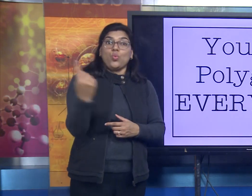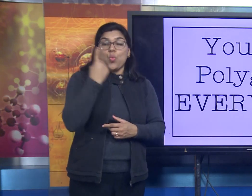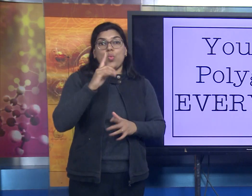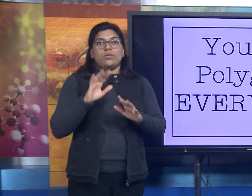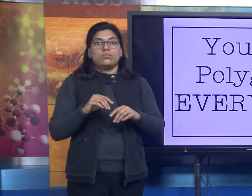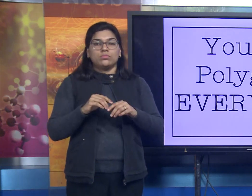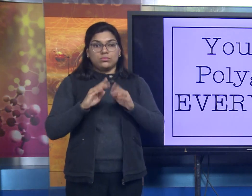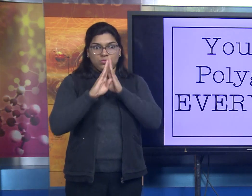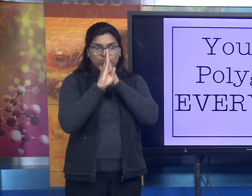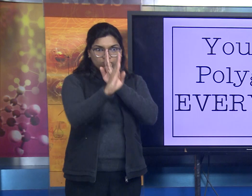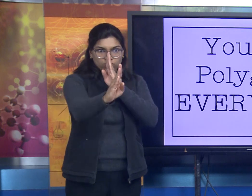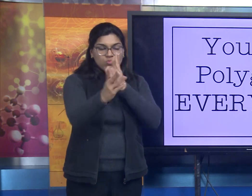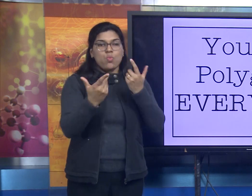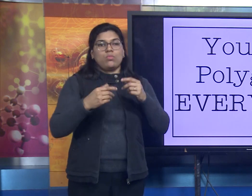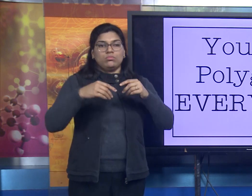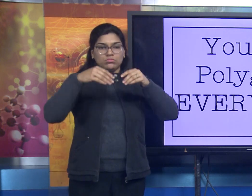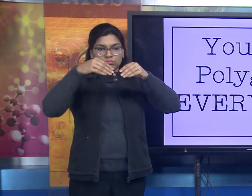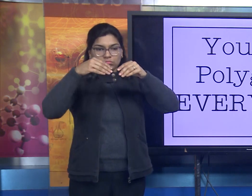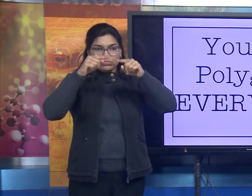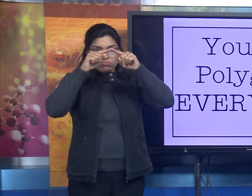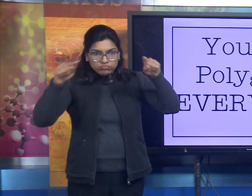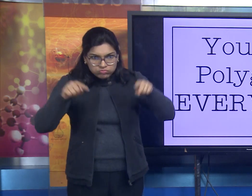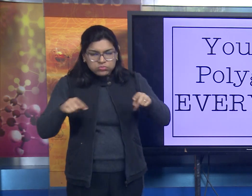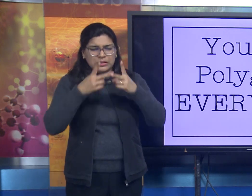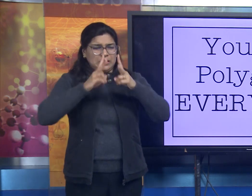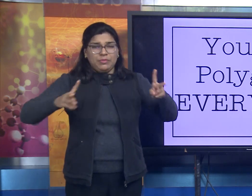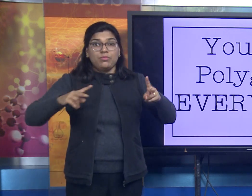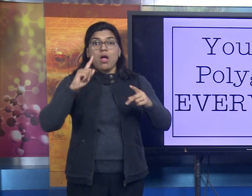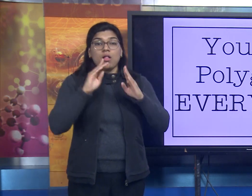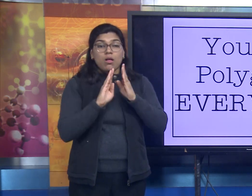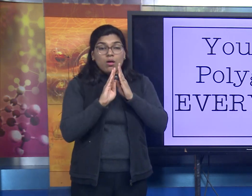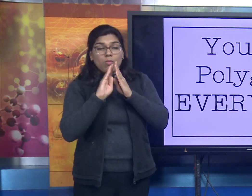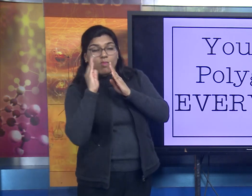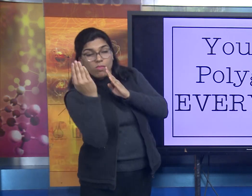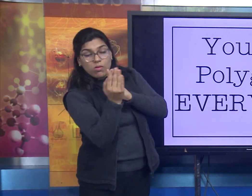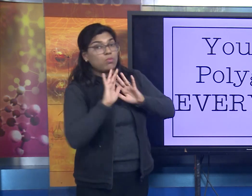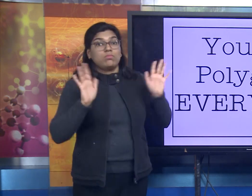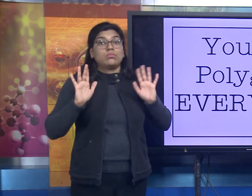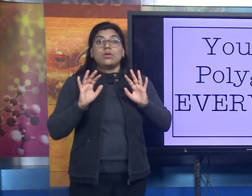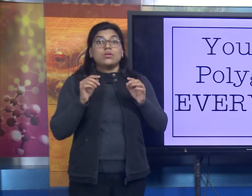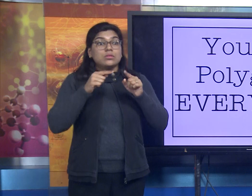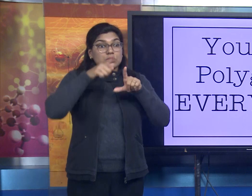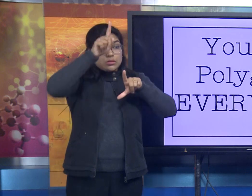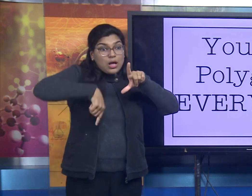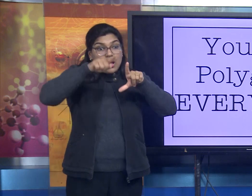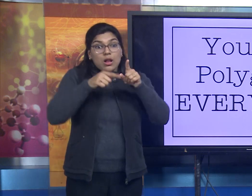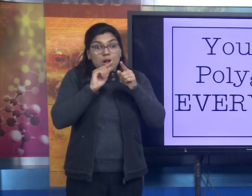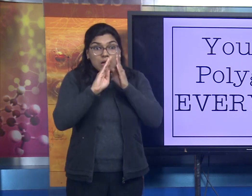Now, you all see polygons every day around you in everyday life.